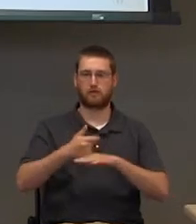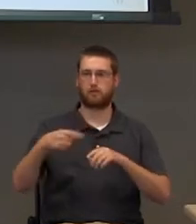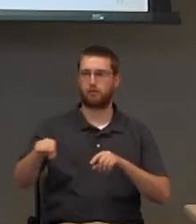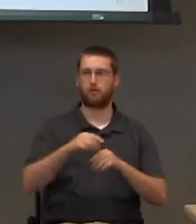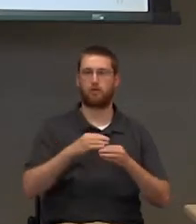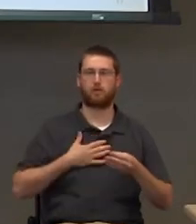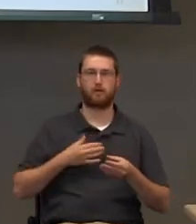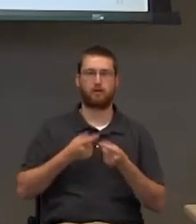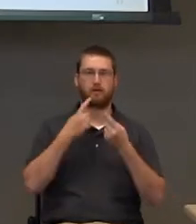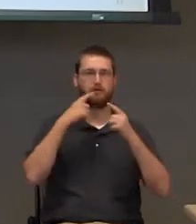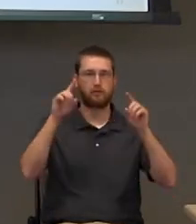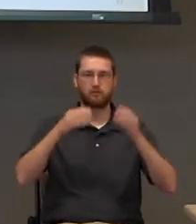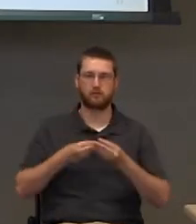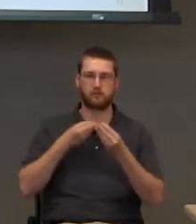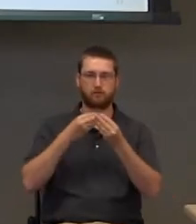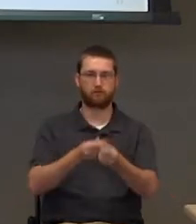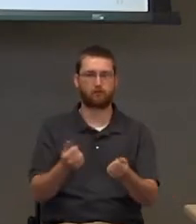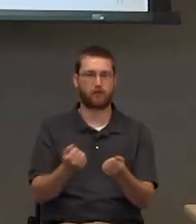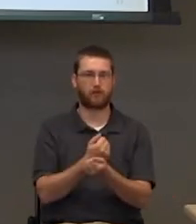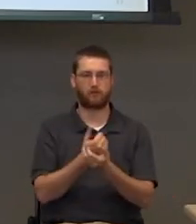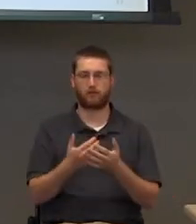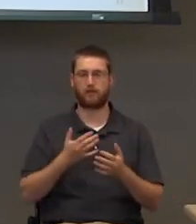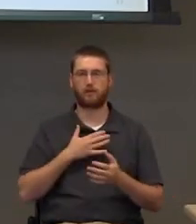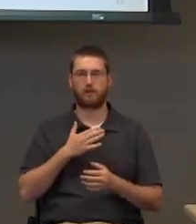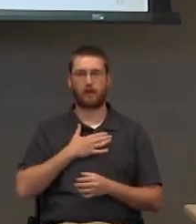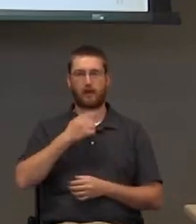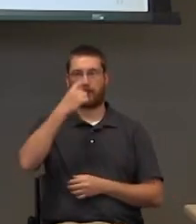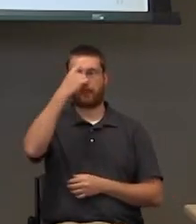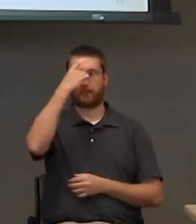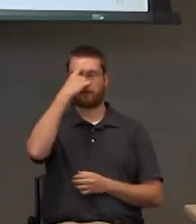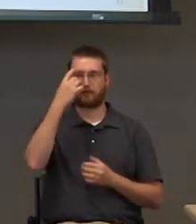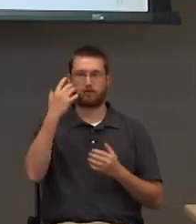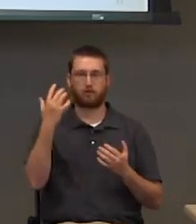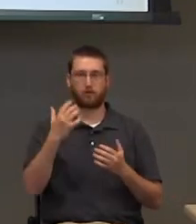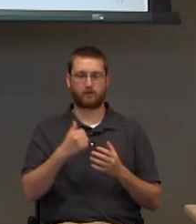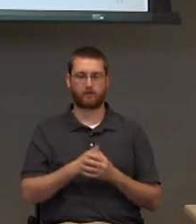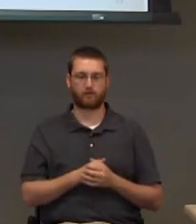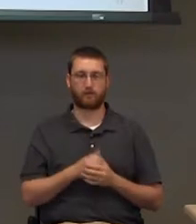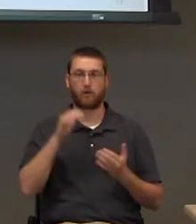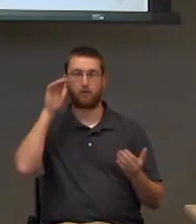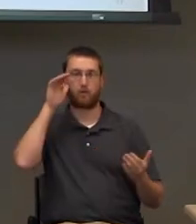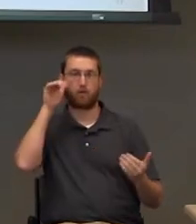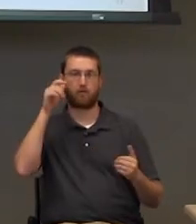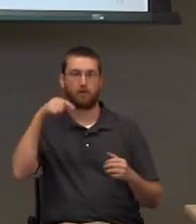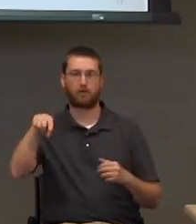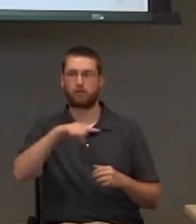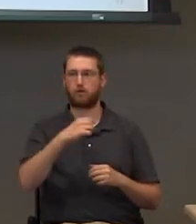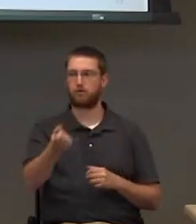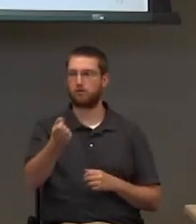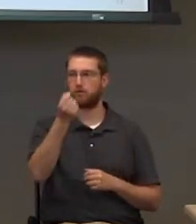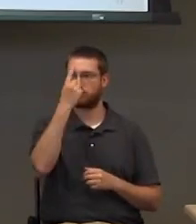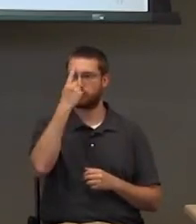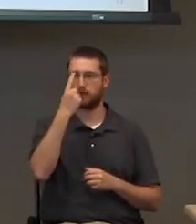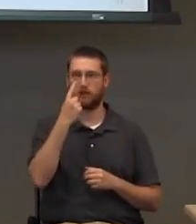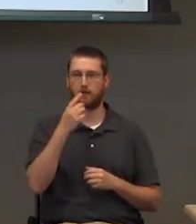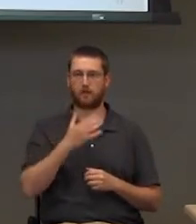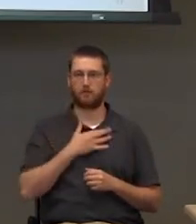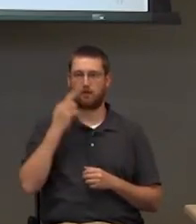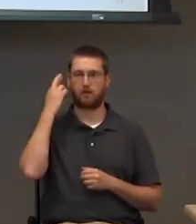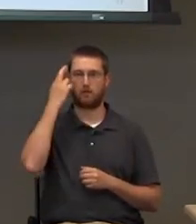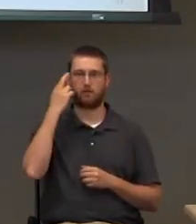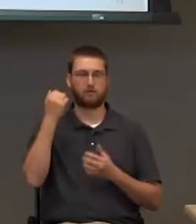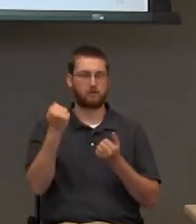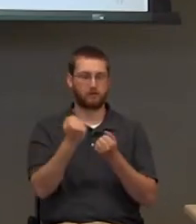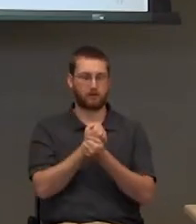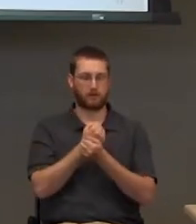as efficient in implementing economic development as possible, this is where I think you should go. Hopefully you understand the rationale behind